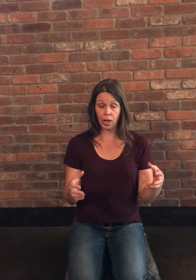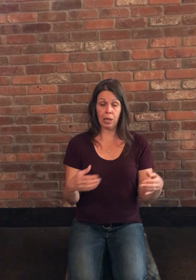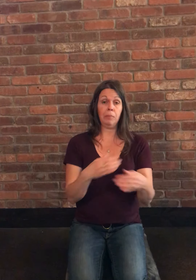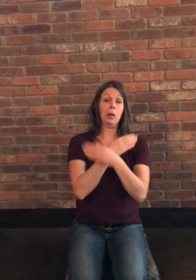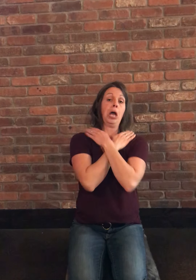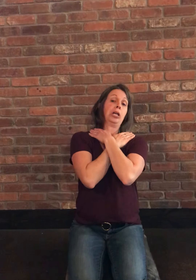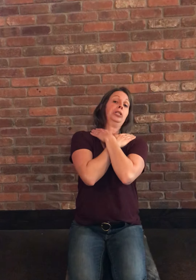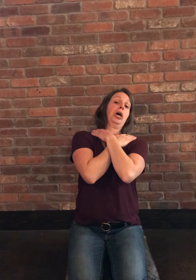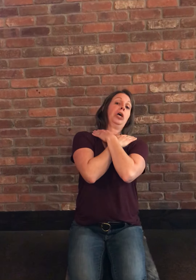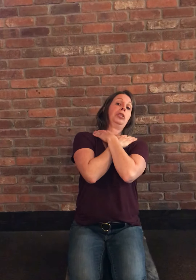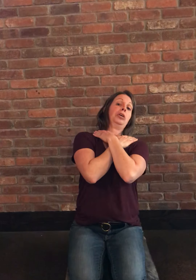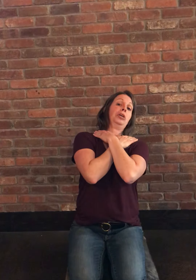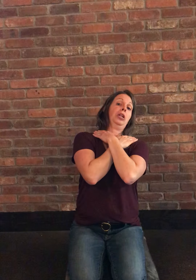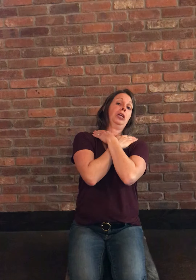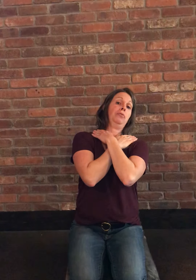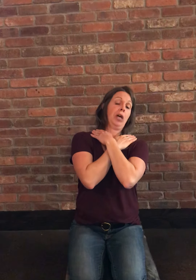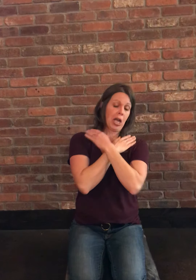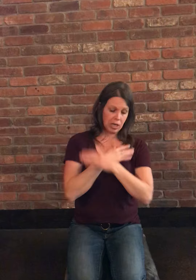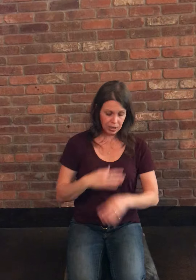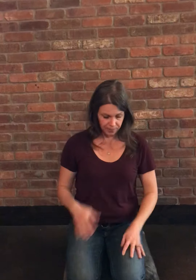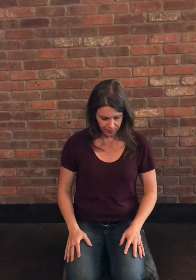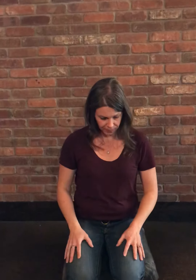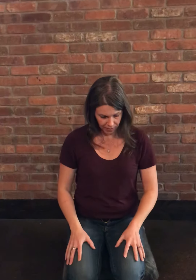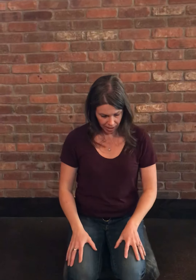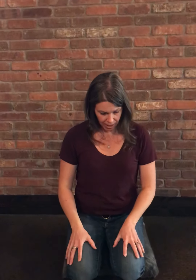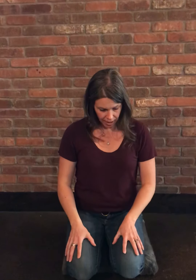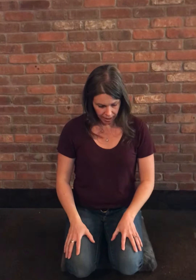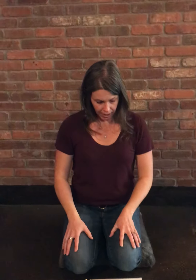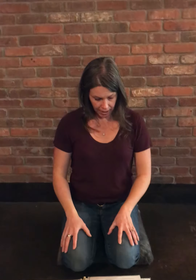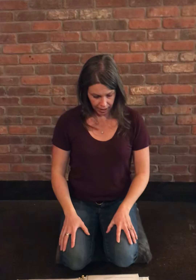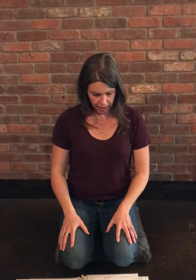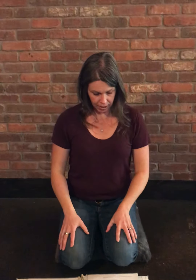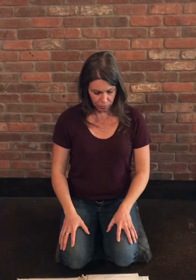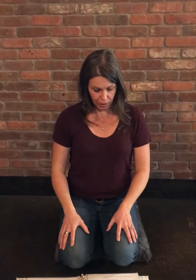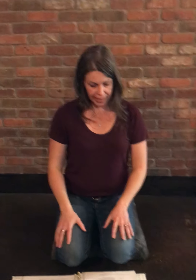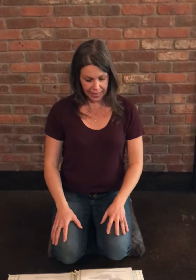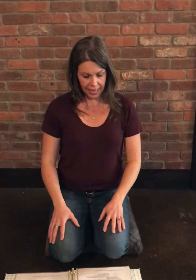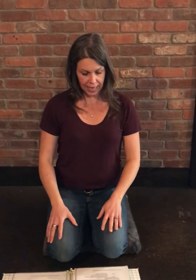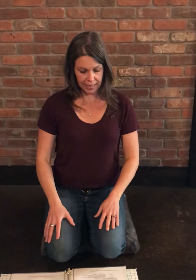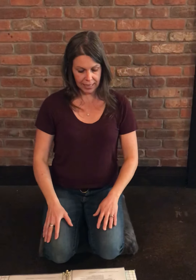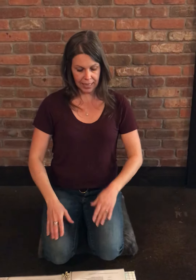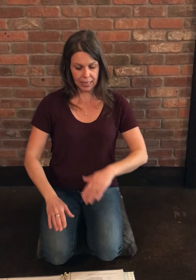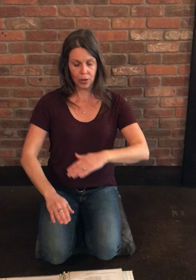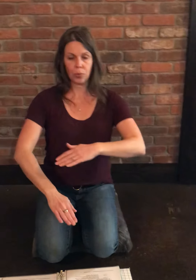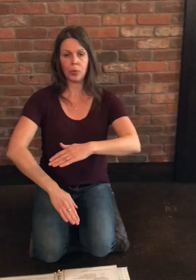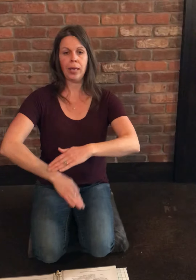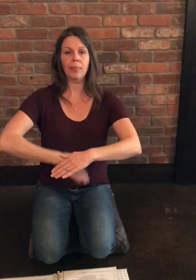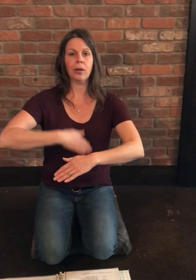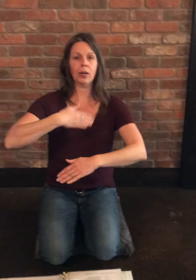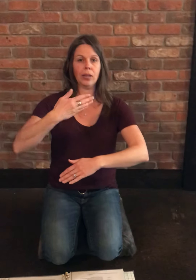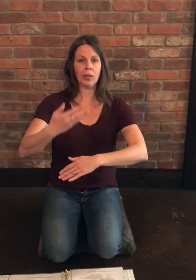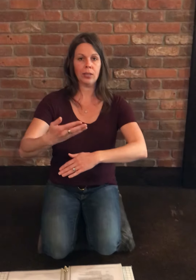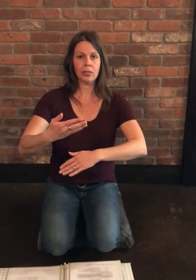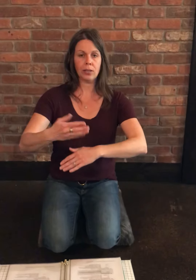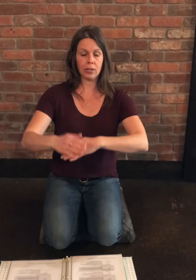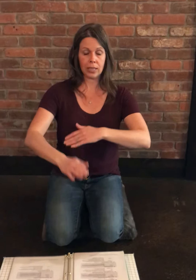and Black Death, like you died. And Renaissance is a rebirth. So it's